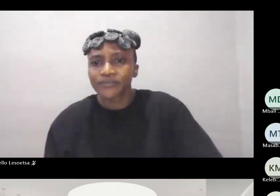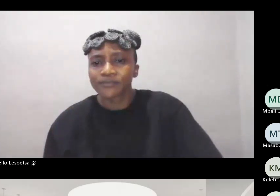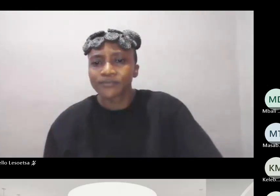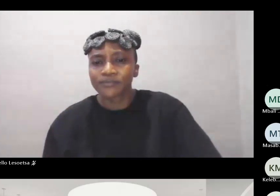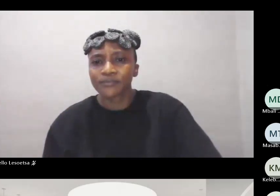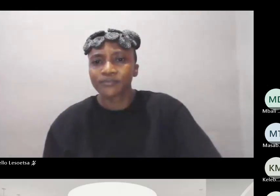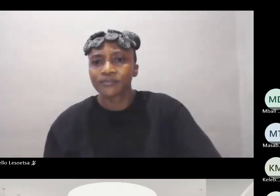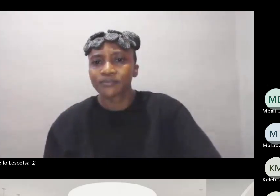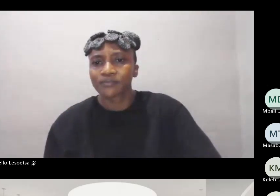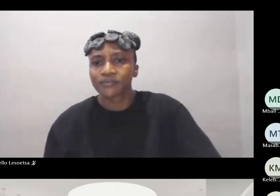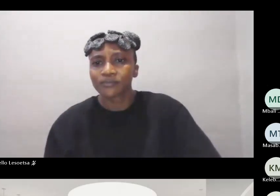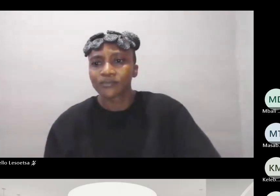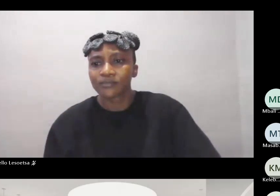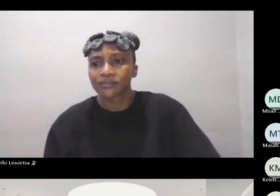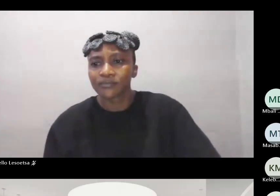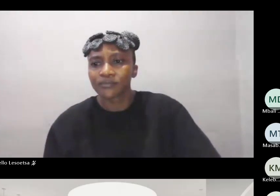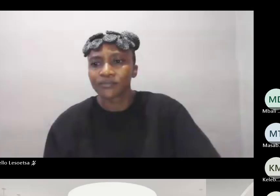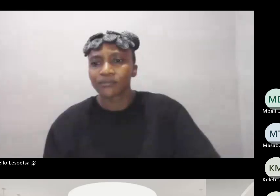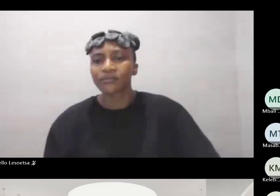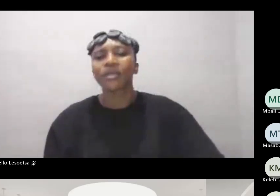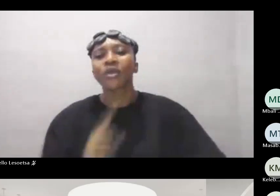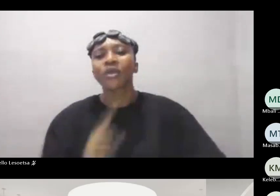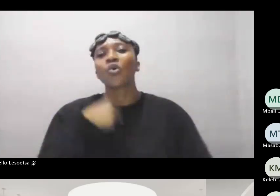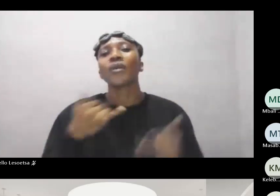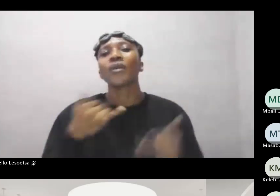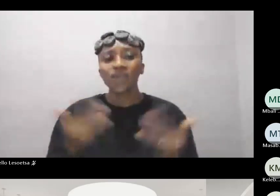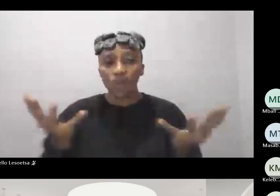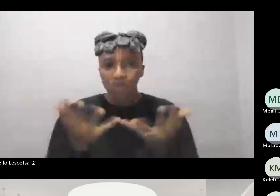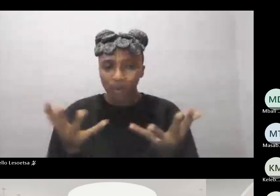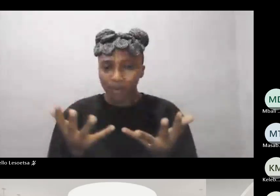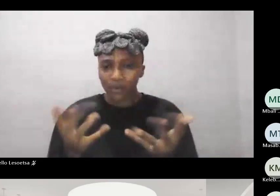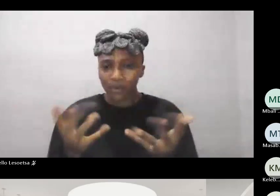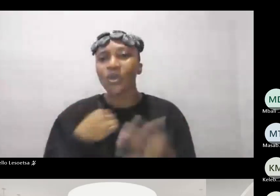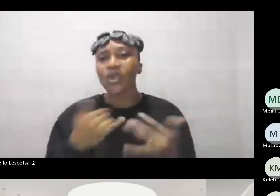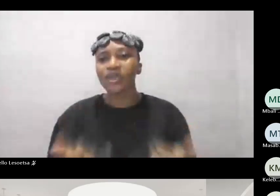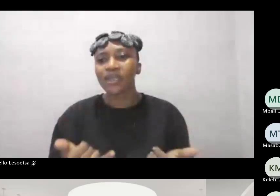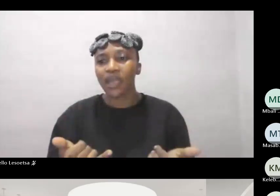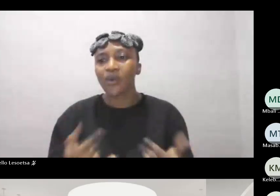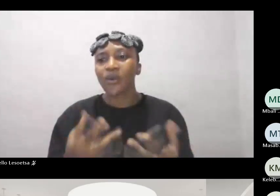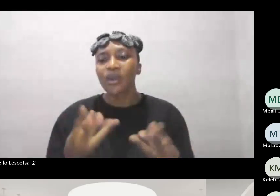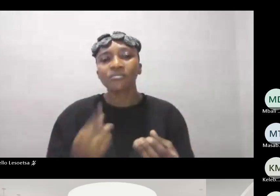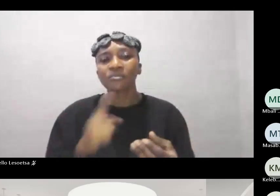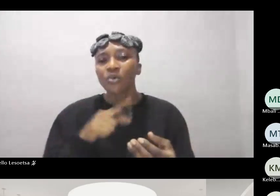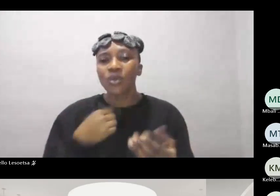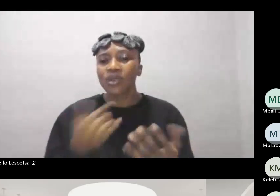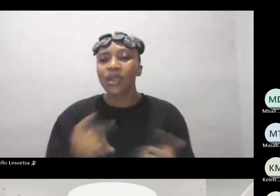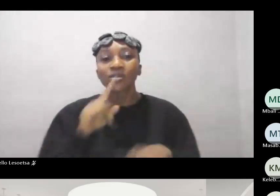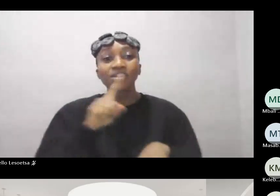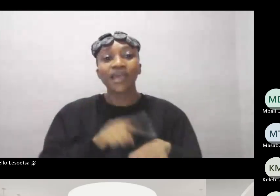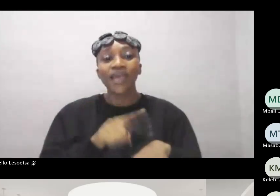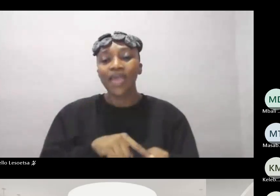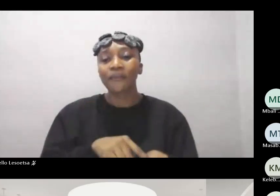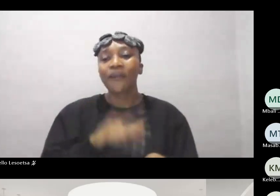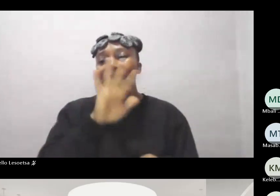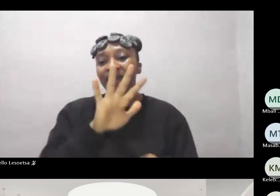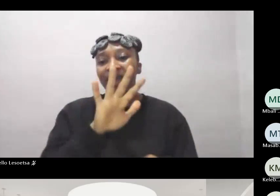We're already at 5:30. We have 20 minutes to go, 21 minutes to